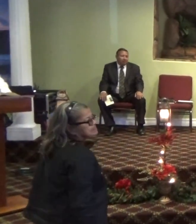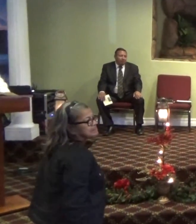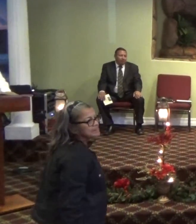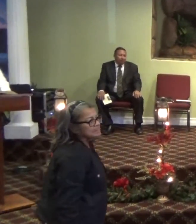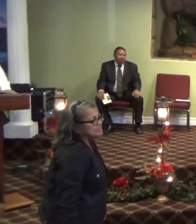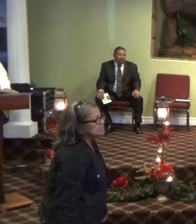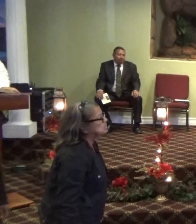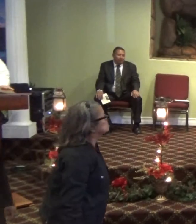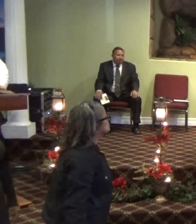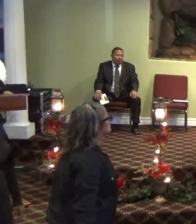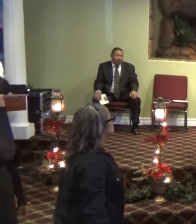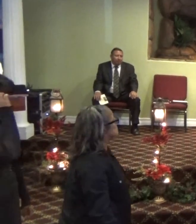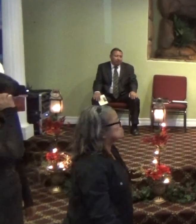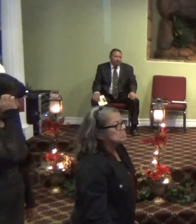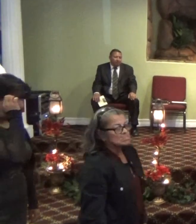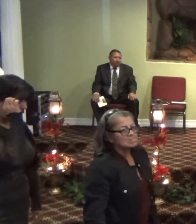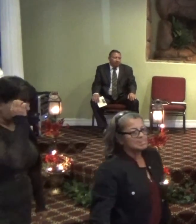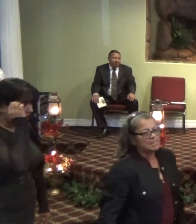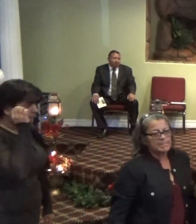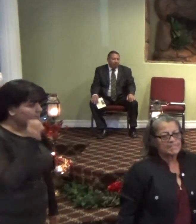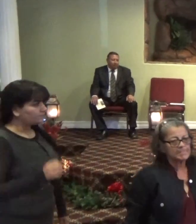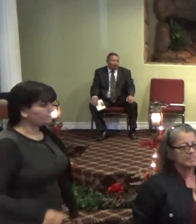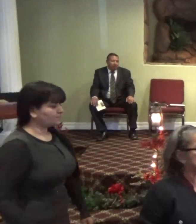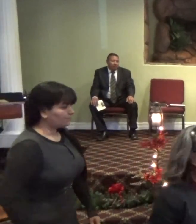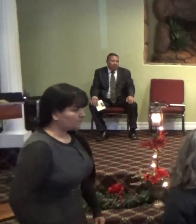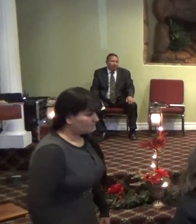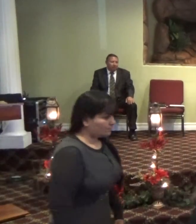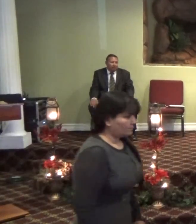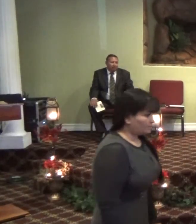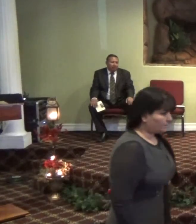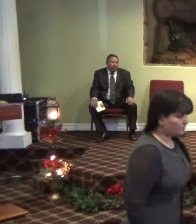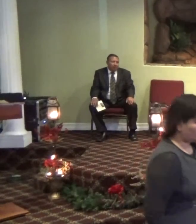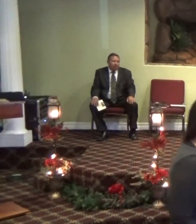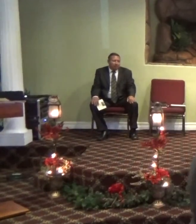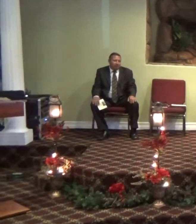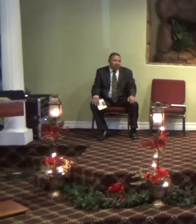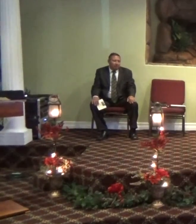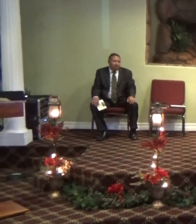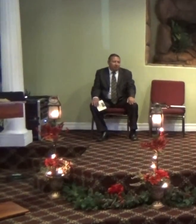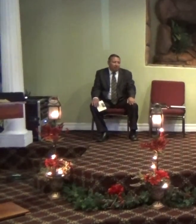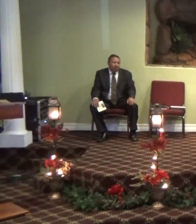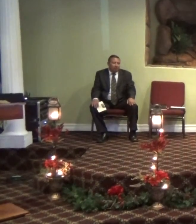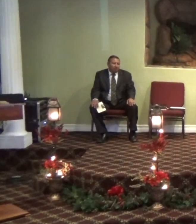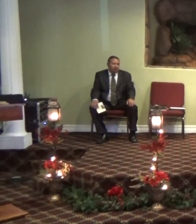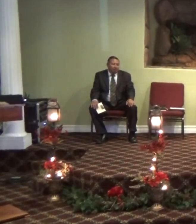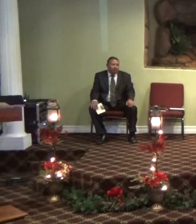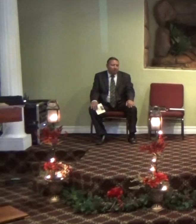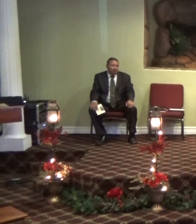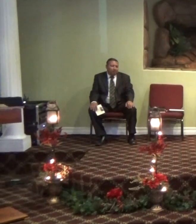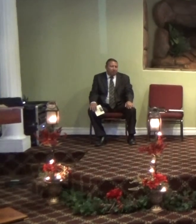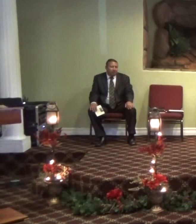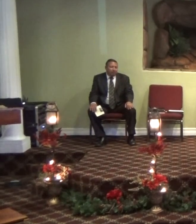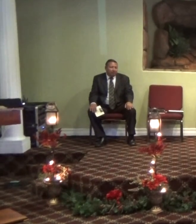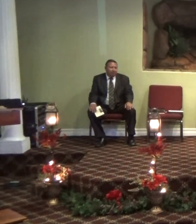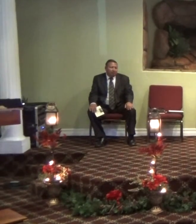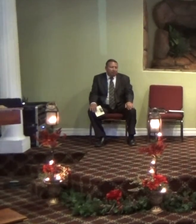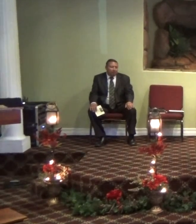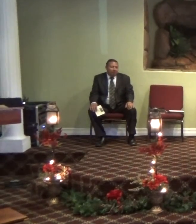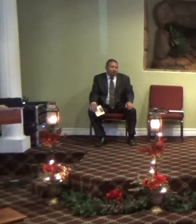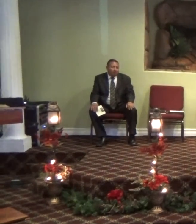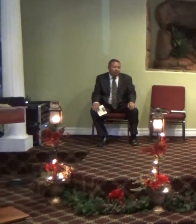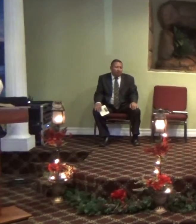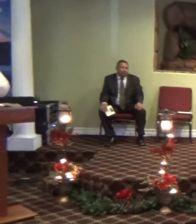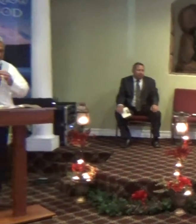Y vamos a conceder que los hermanos